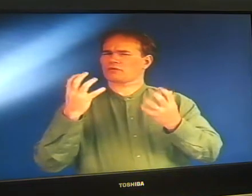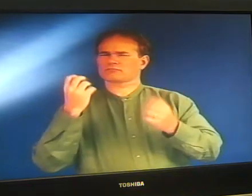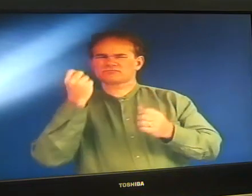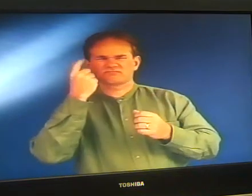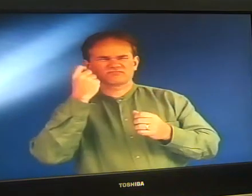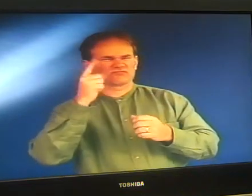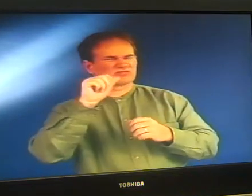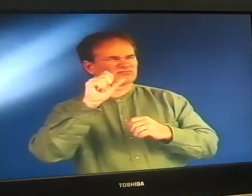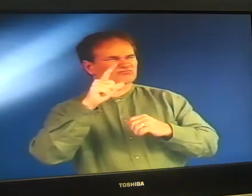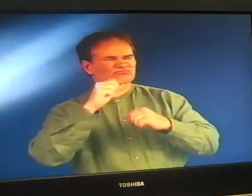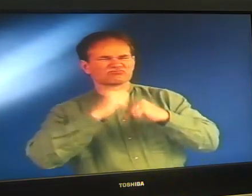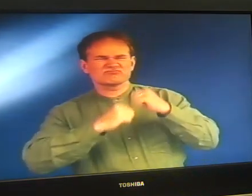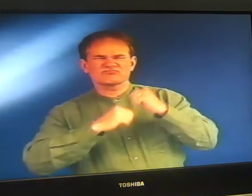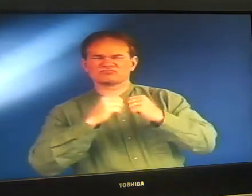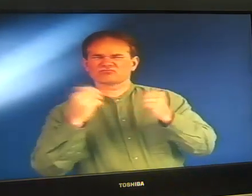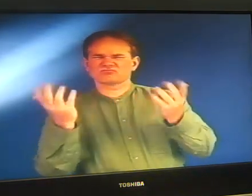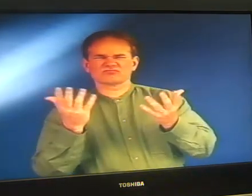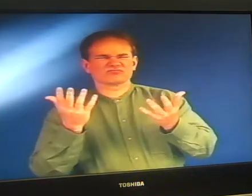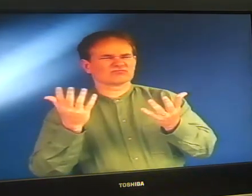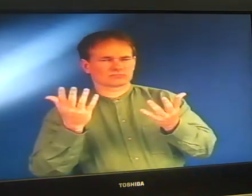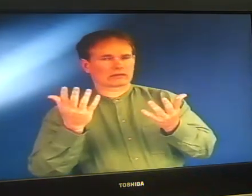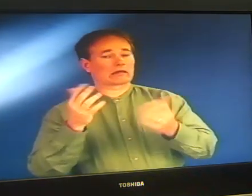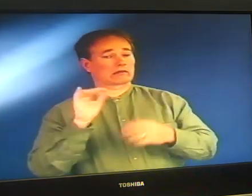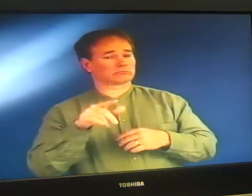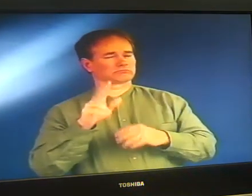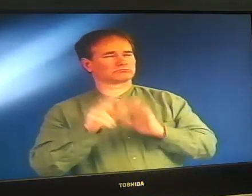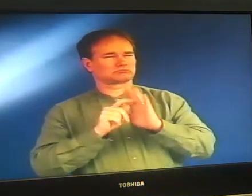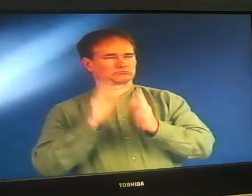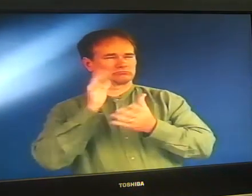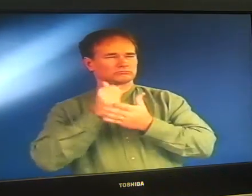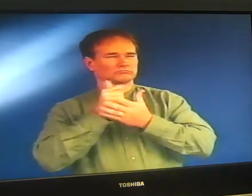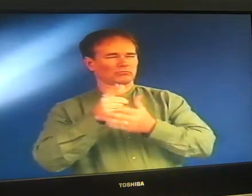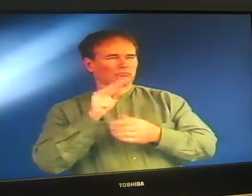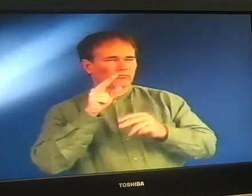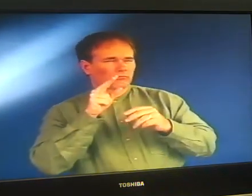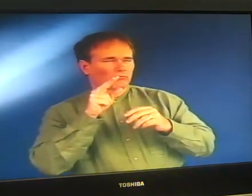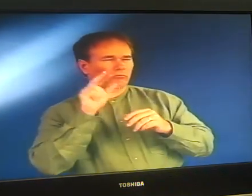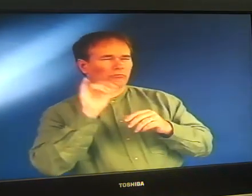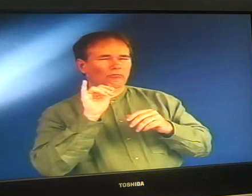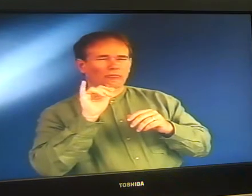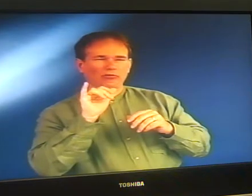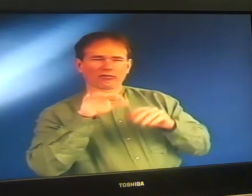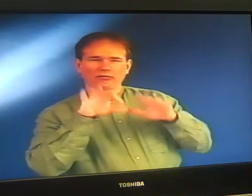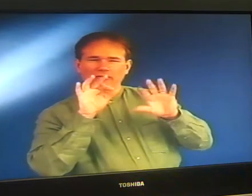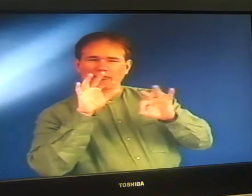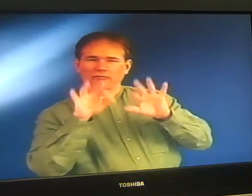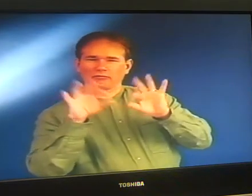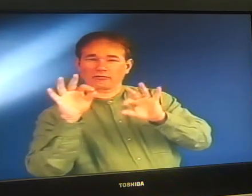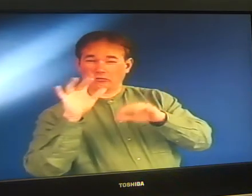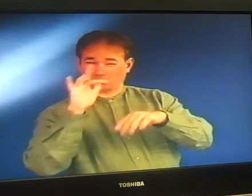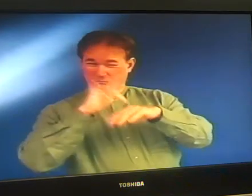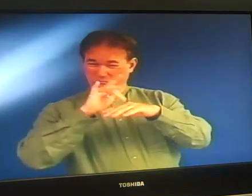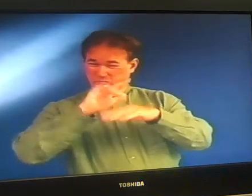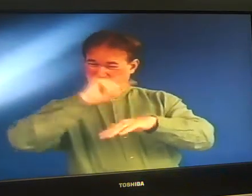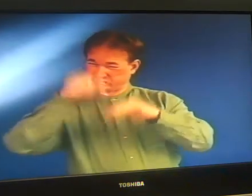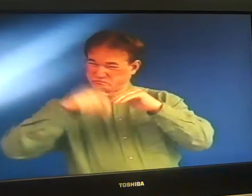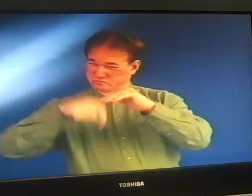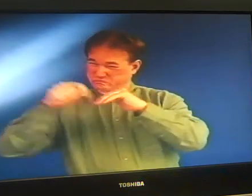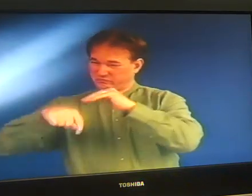the people who really wanted to understand what ASL structure was. And it'll really help you see some things that